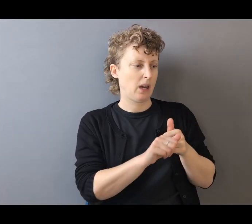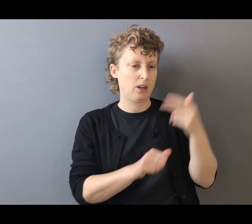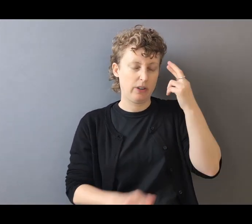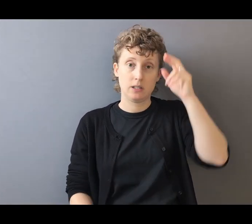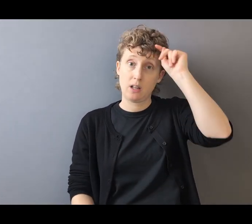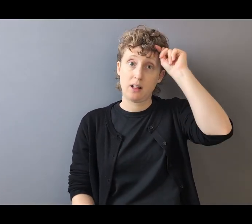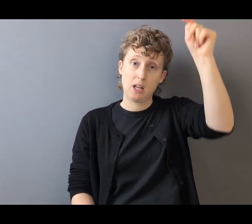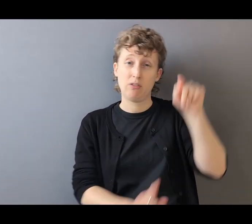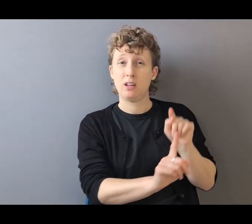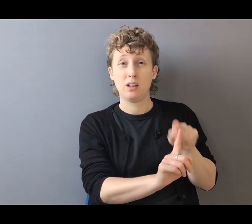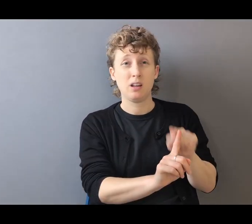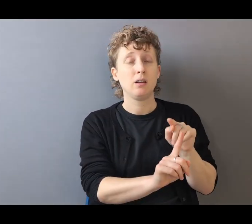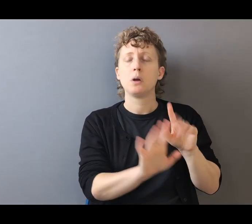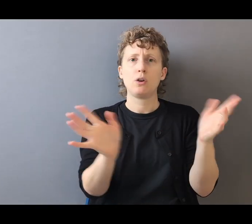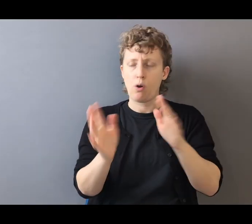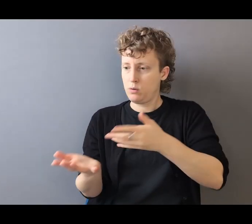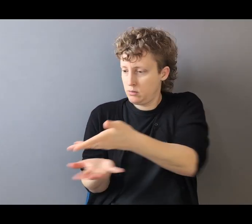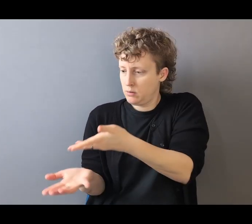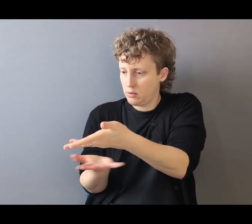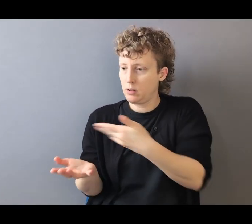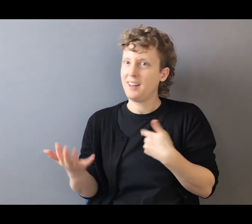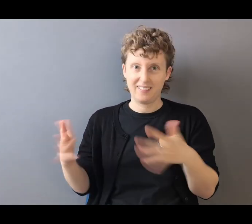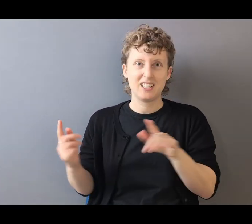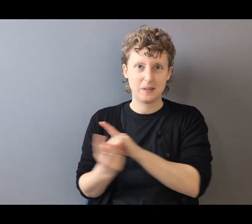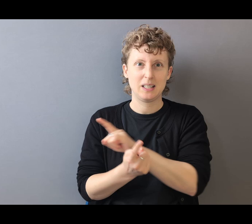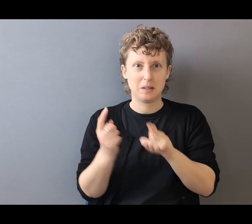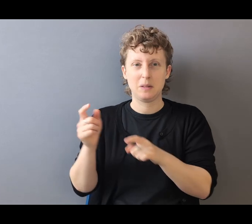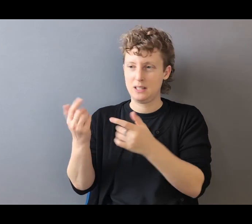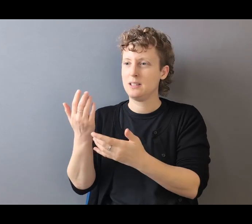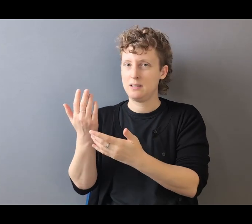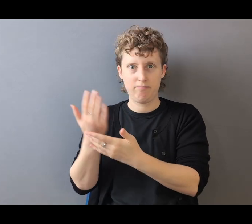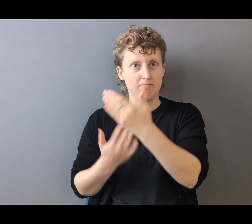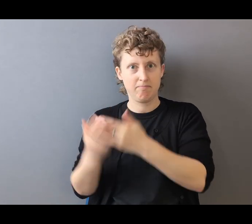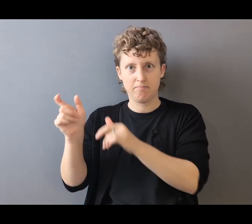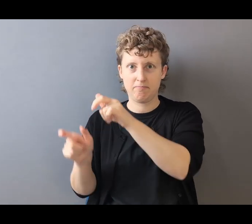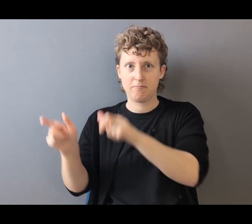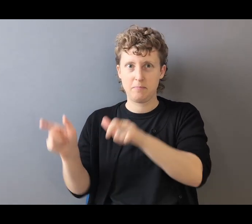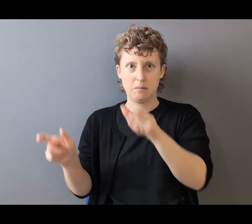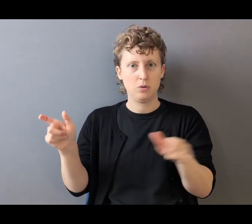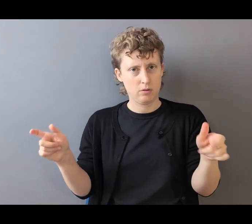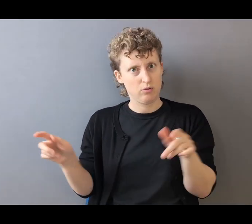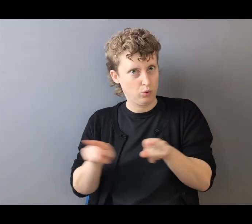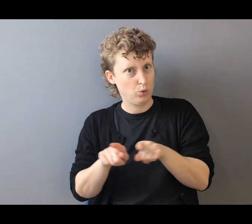there is a balance there, but I know there are examples of people who really should have been